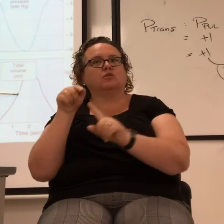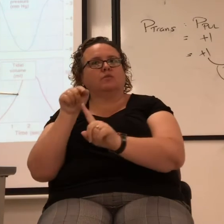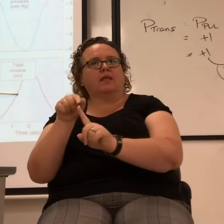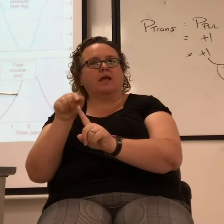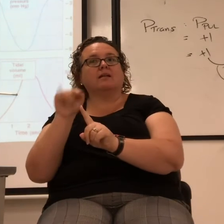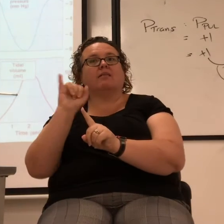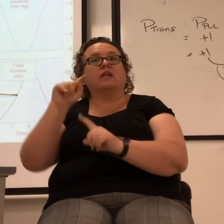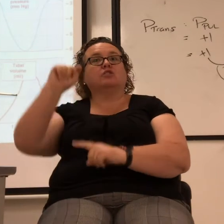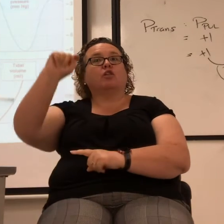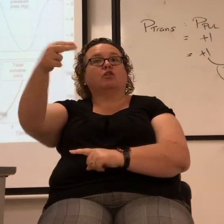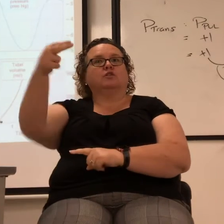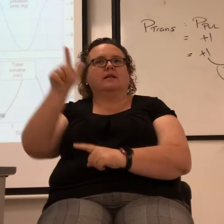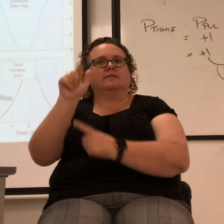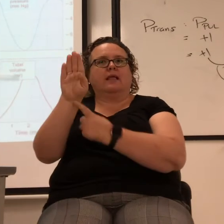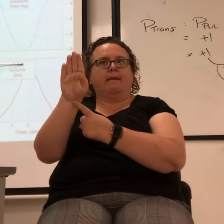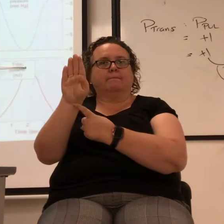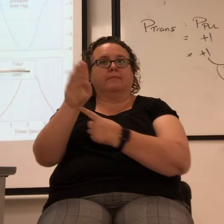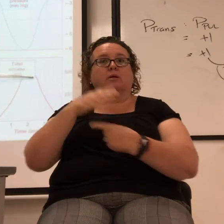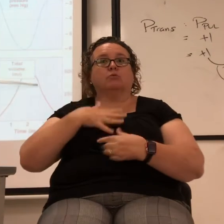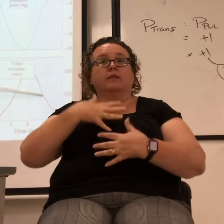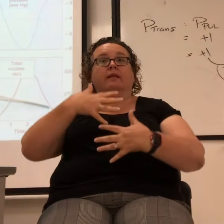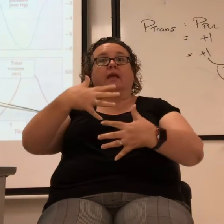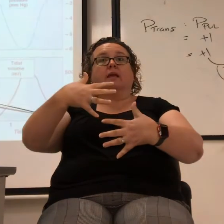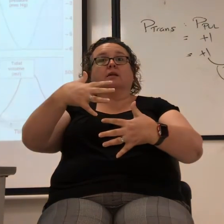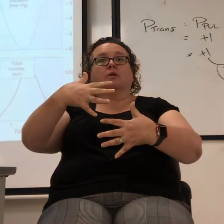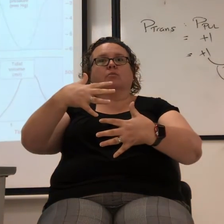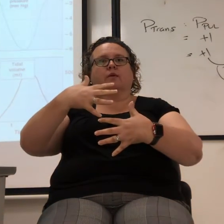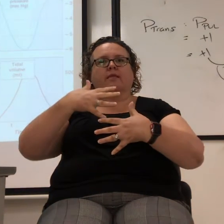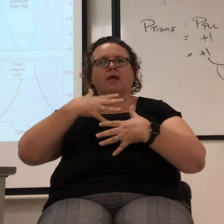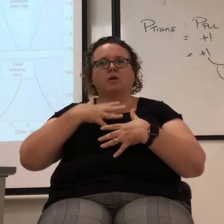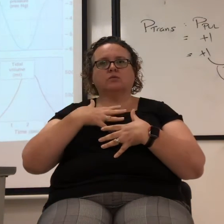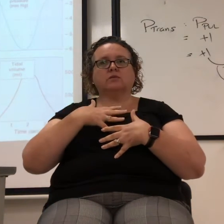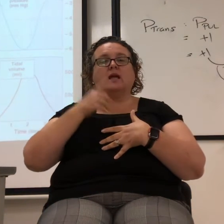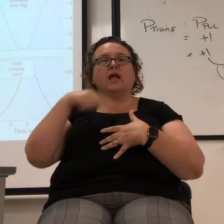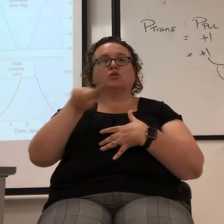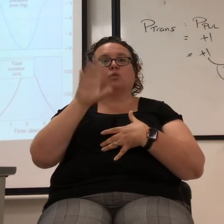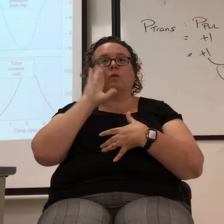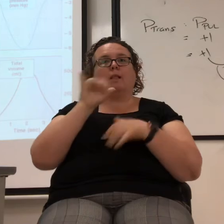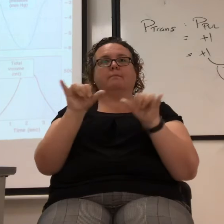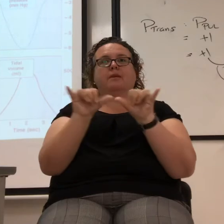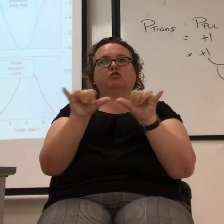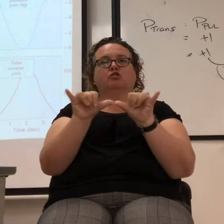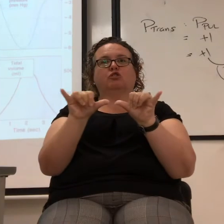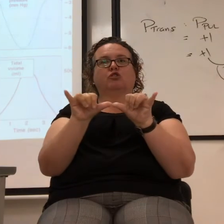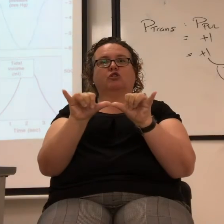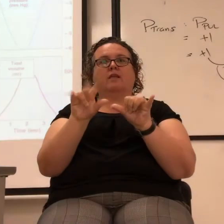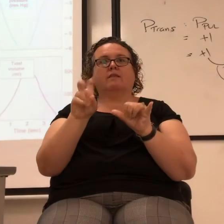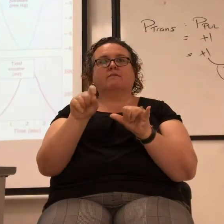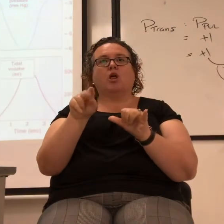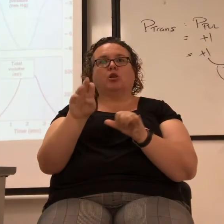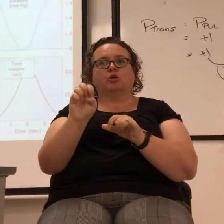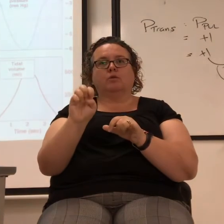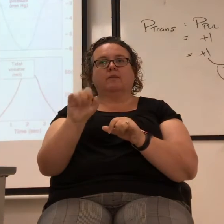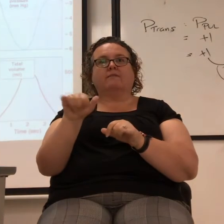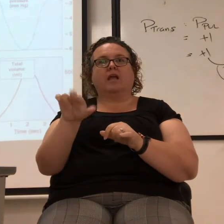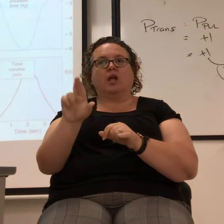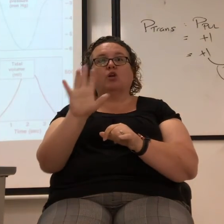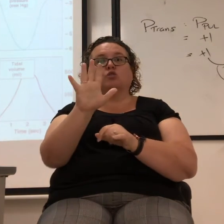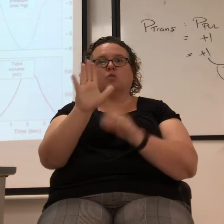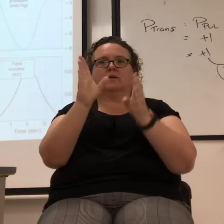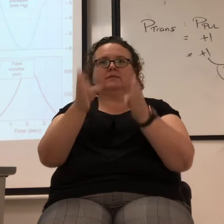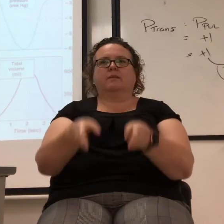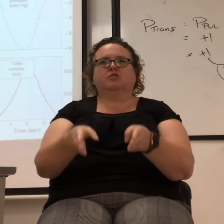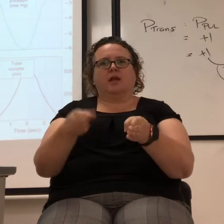a Thursday's lab. Breathe in, breathe out, and you're going to measure the volume of air your subject